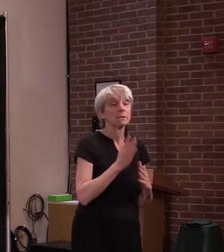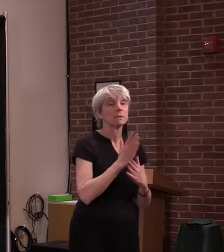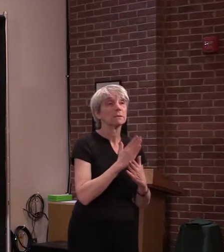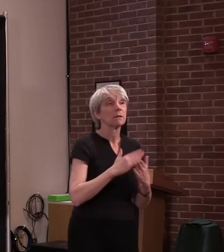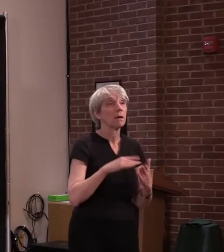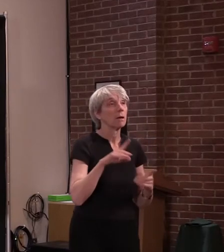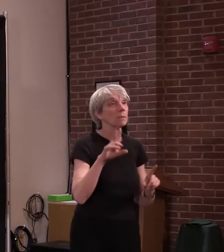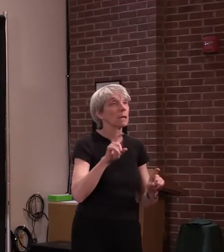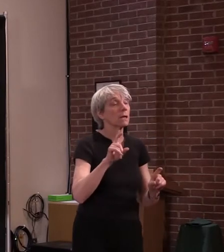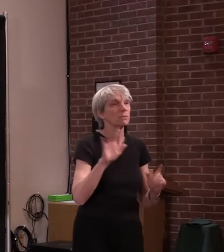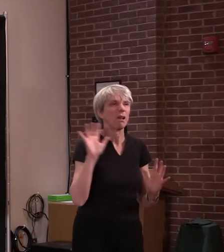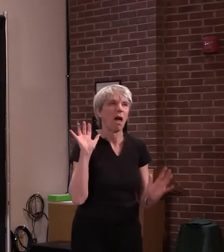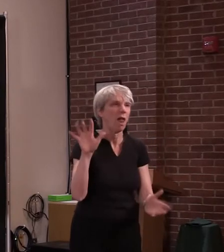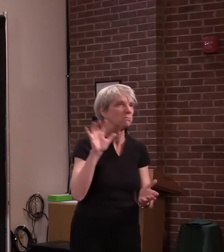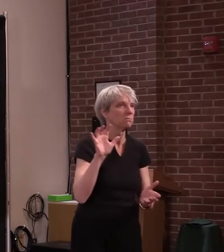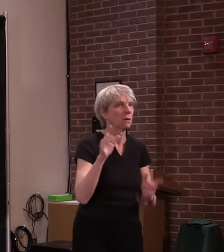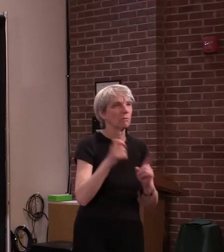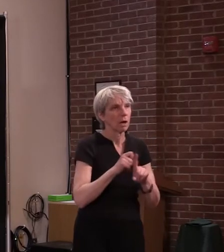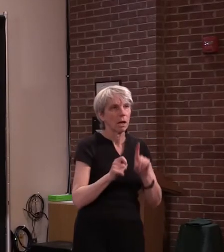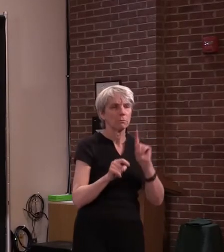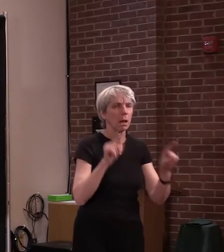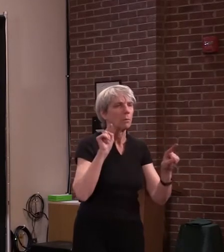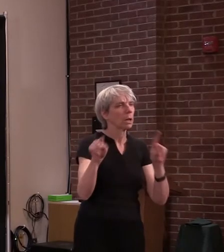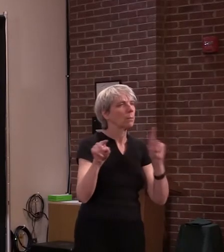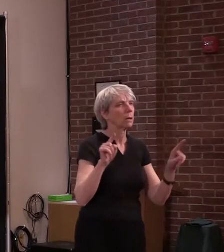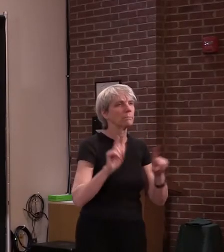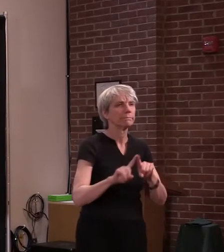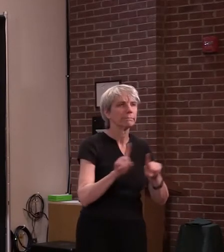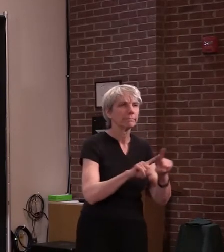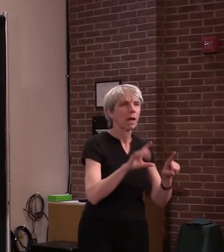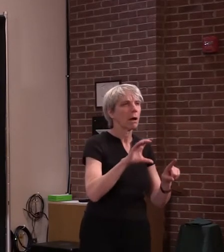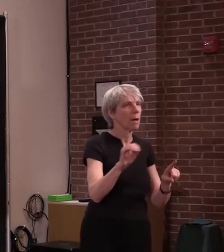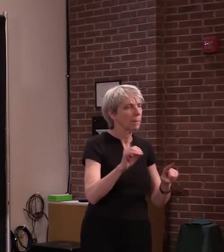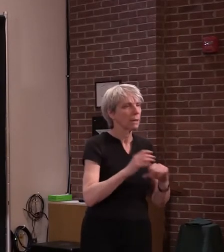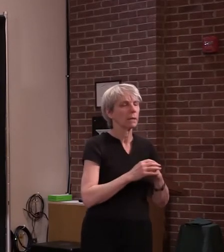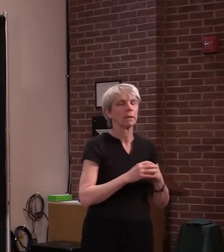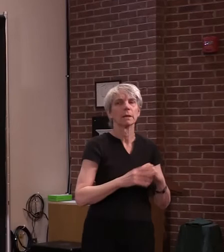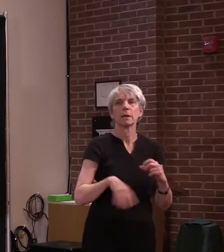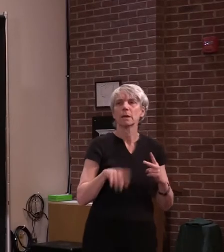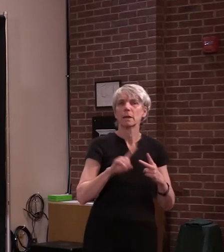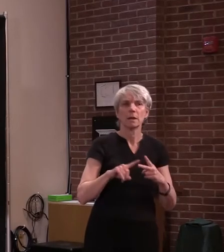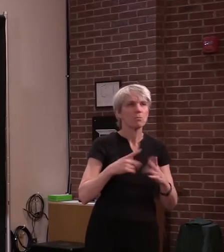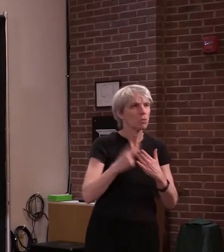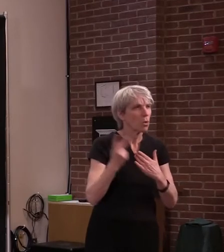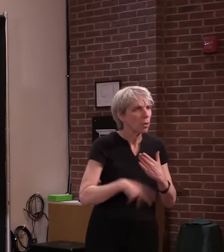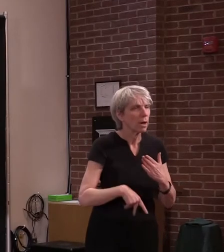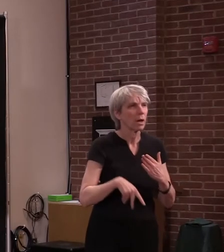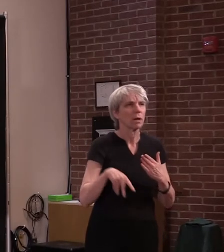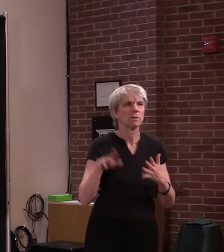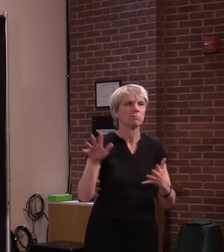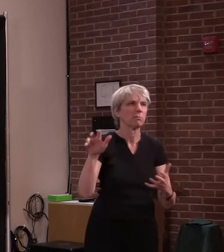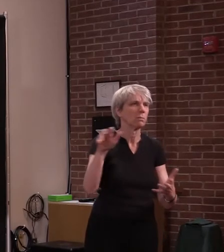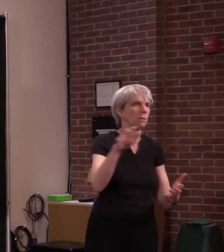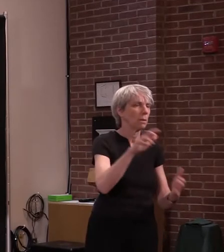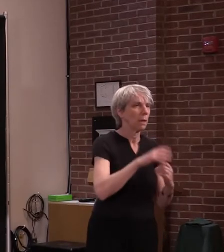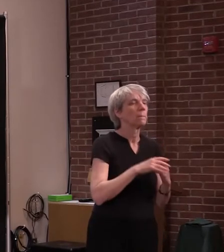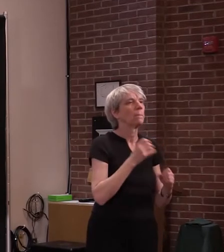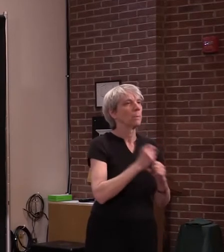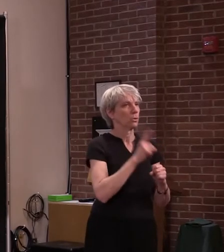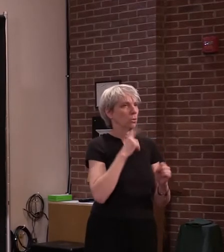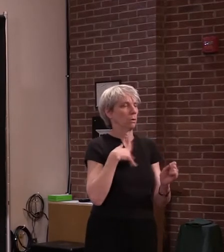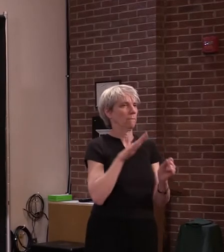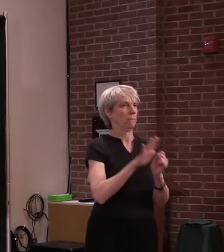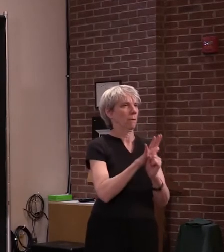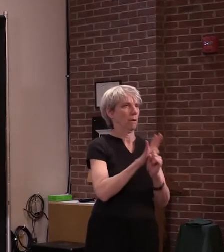A number of tests from different vendors, different programs, to make sure that we have